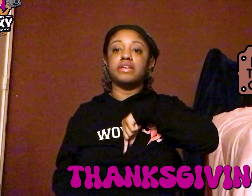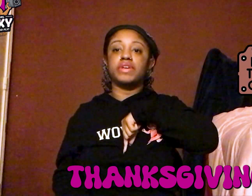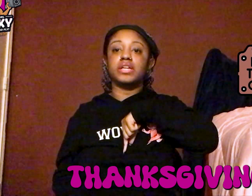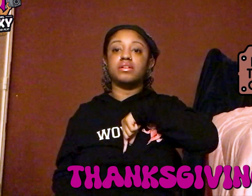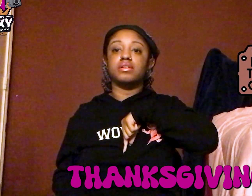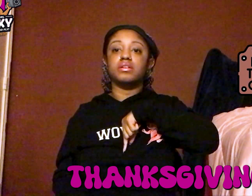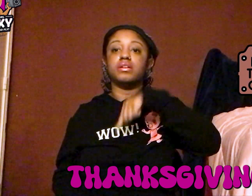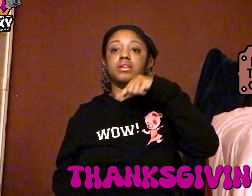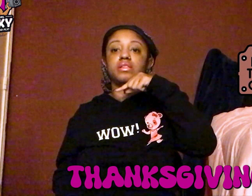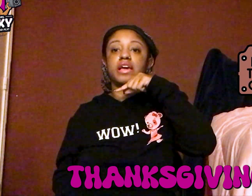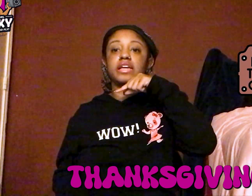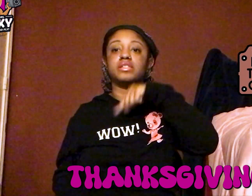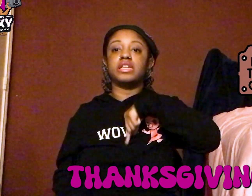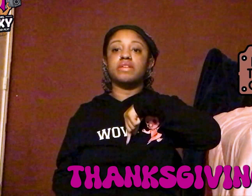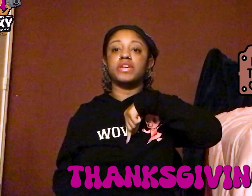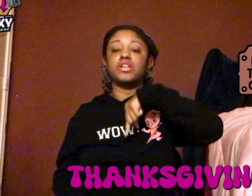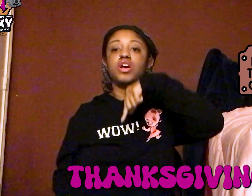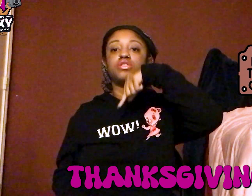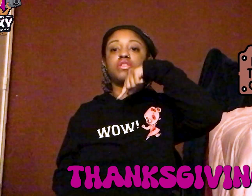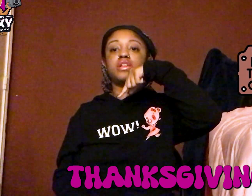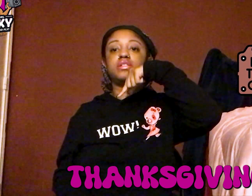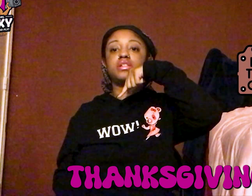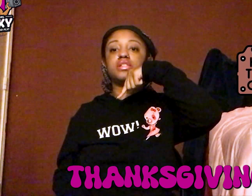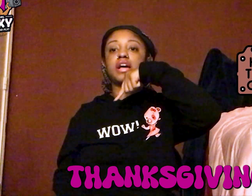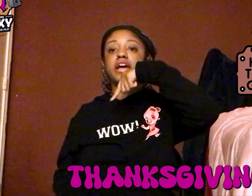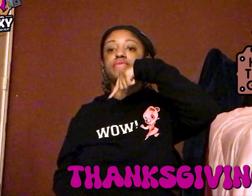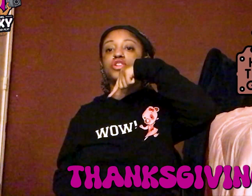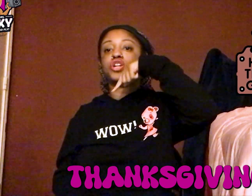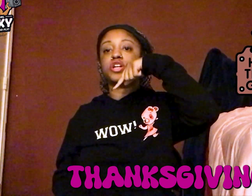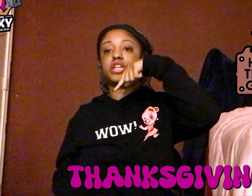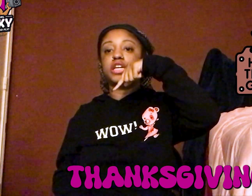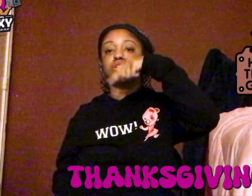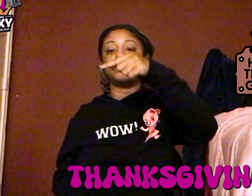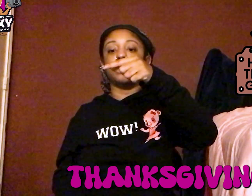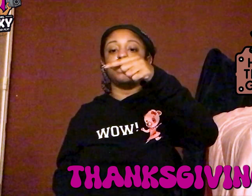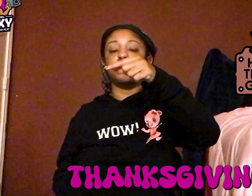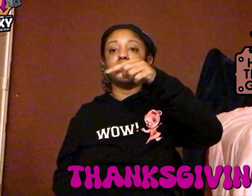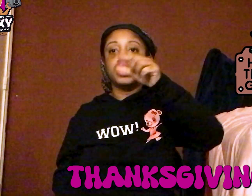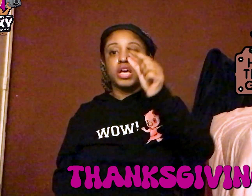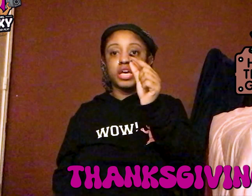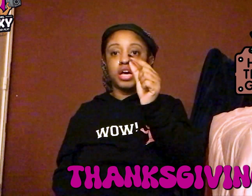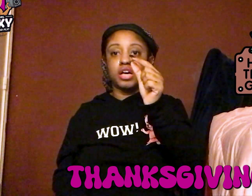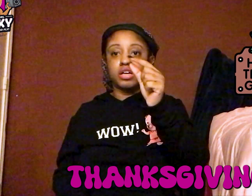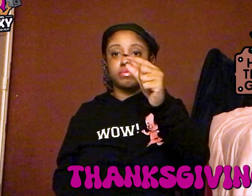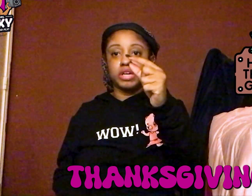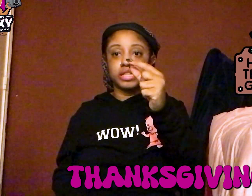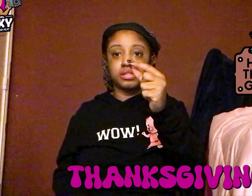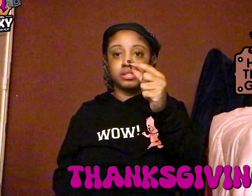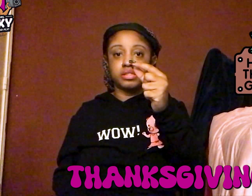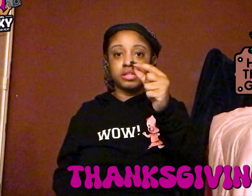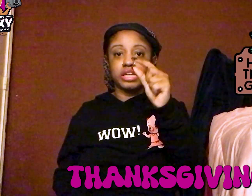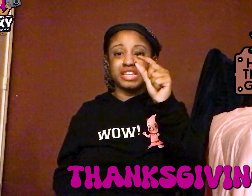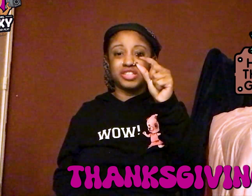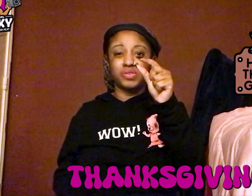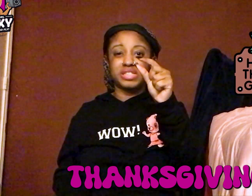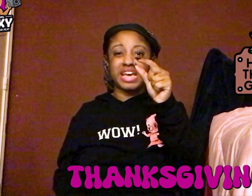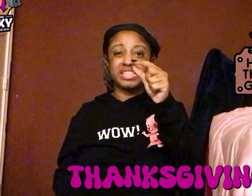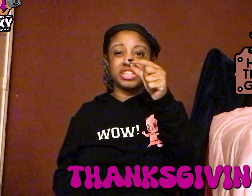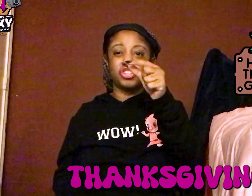Thanksgiving. Thanksgiving. So this is the sign for turkey. So you can say it's a